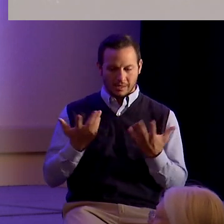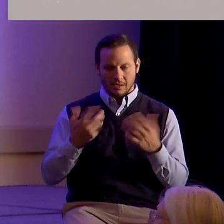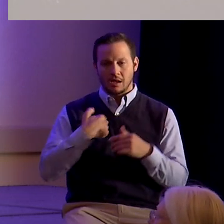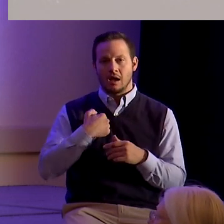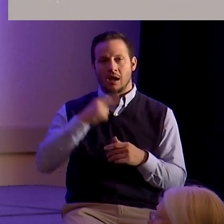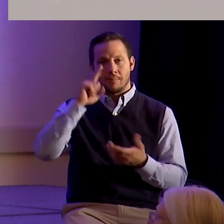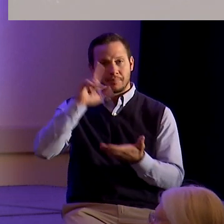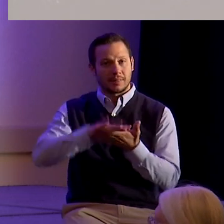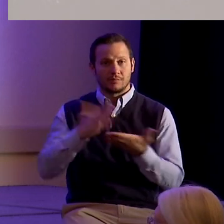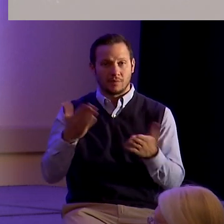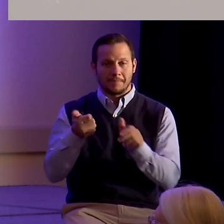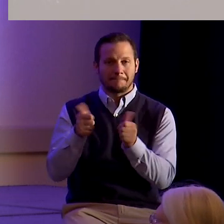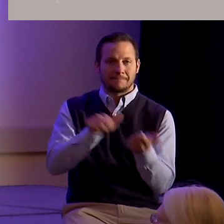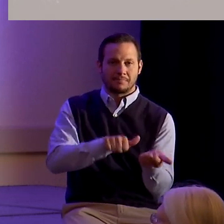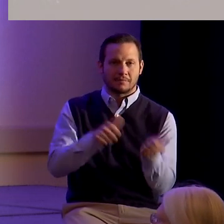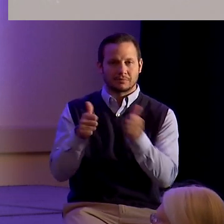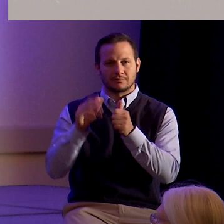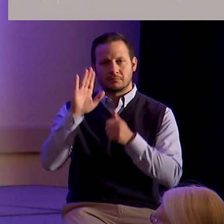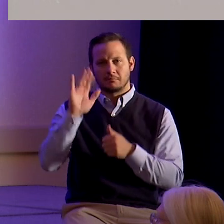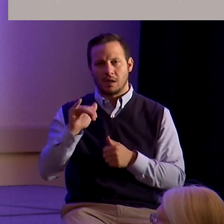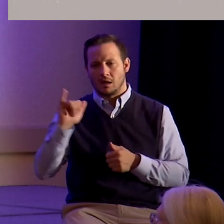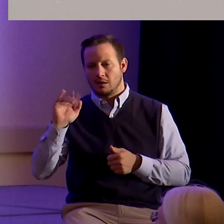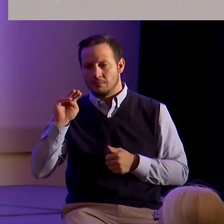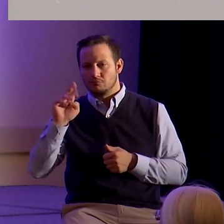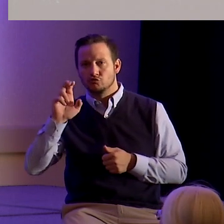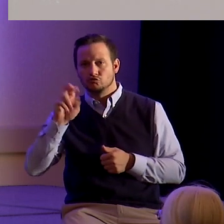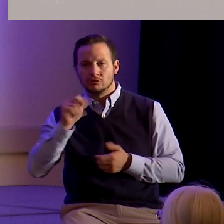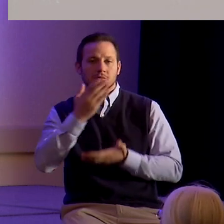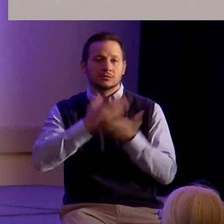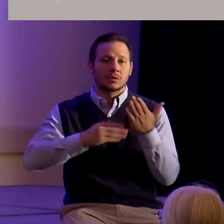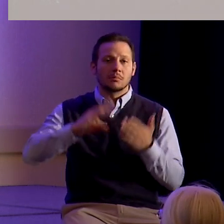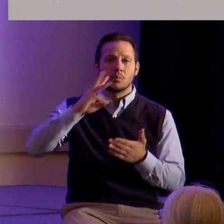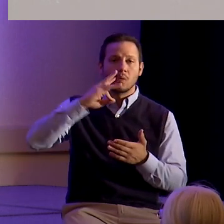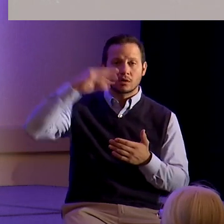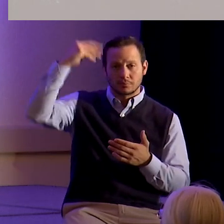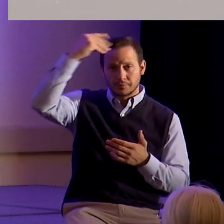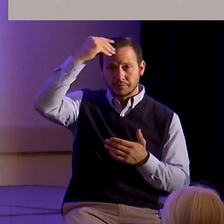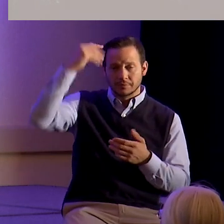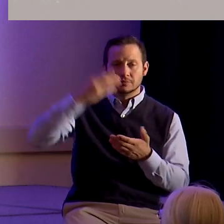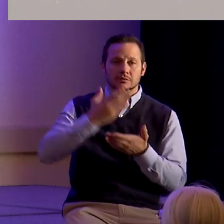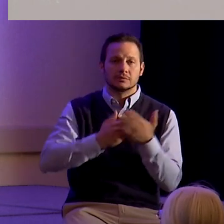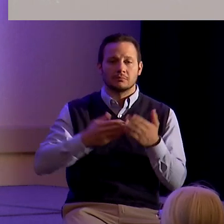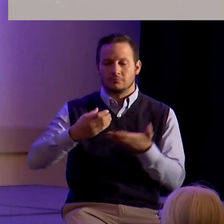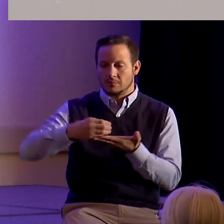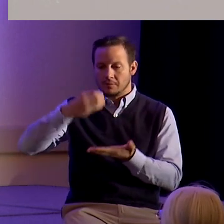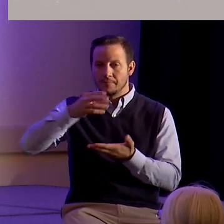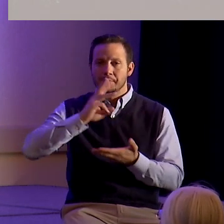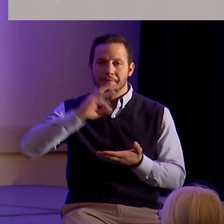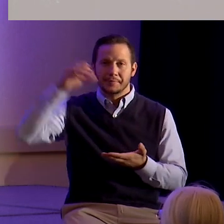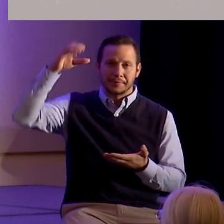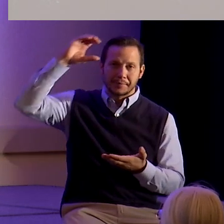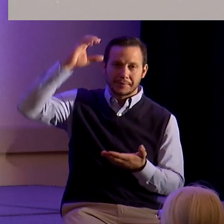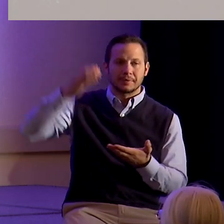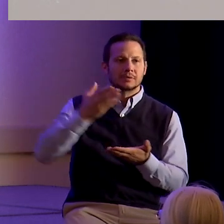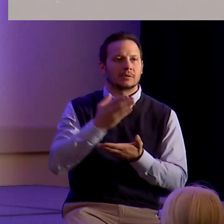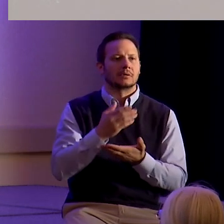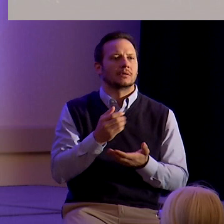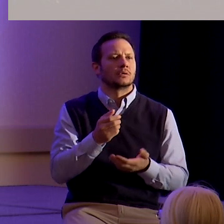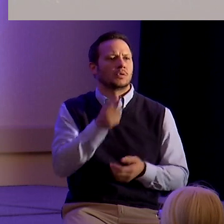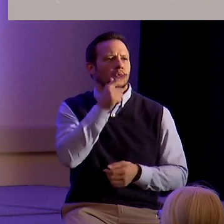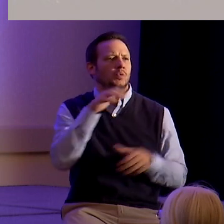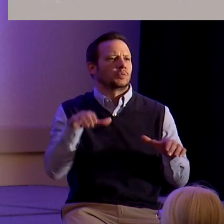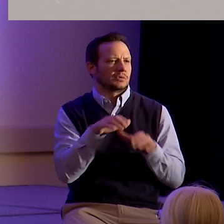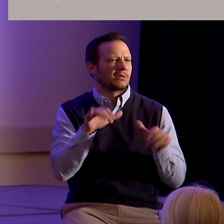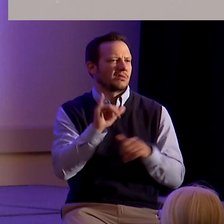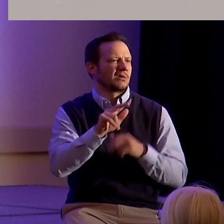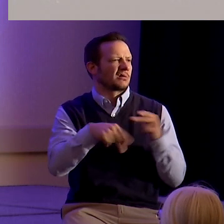by immersion. Now, there's different kinds of baptism. Some people do sprinkles. Some people have a cup poured onto them. How many people did sprinkles or cups